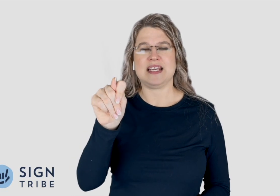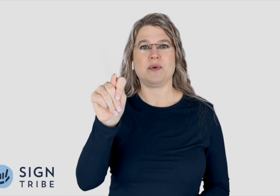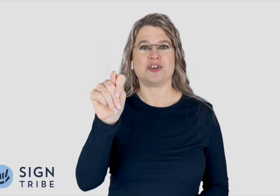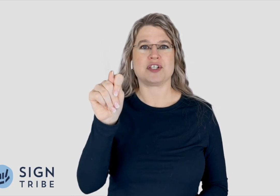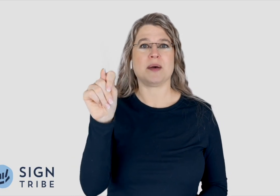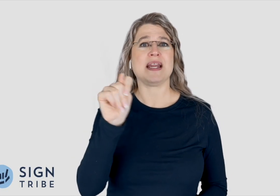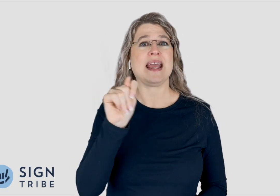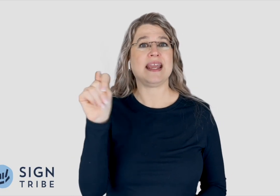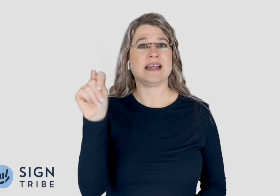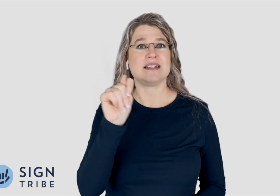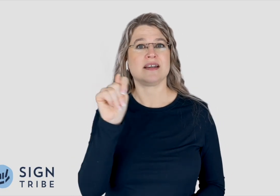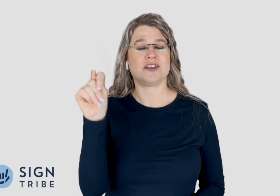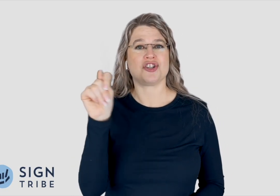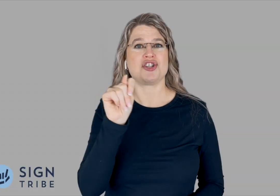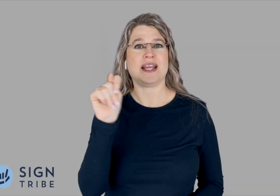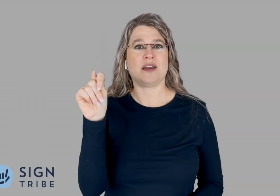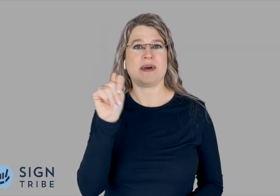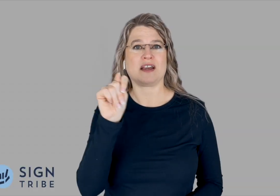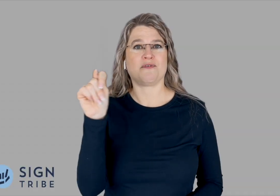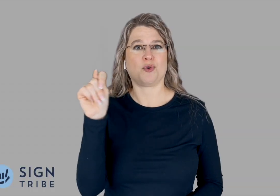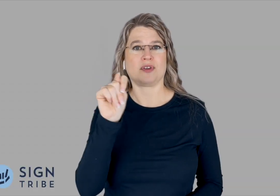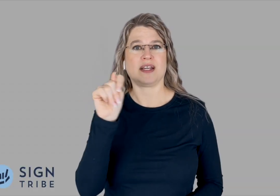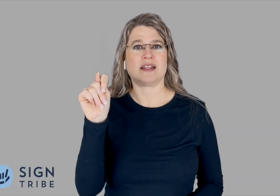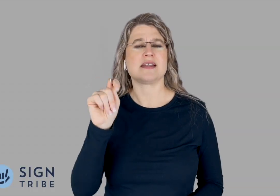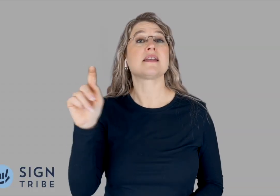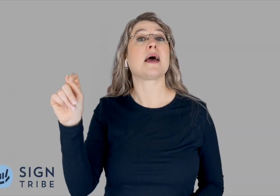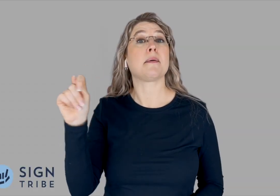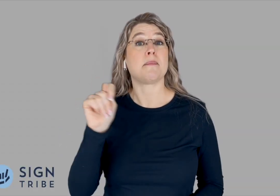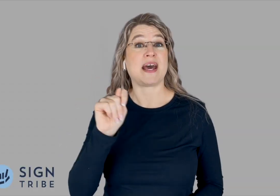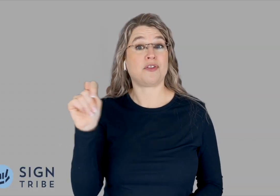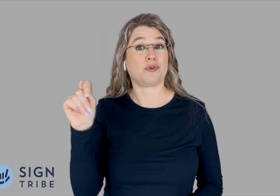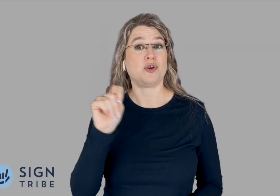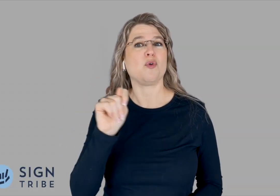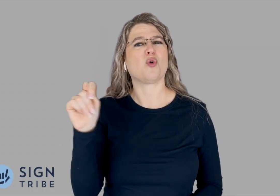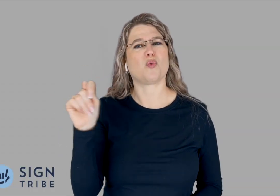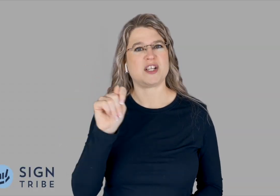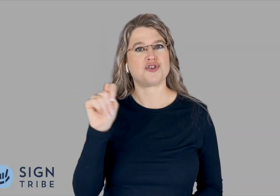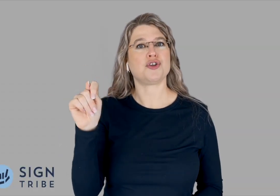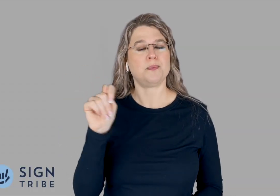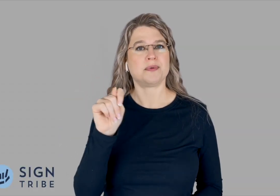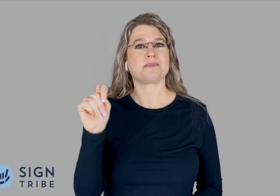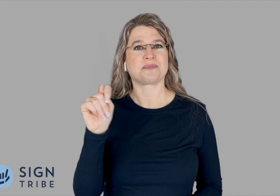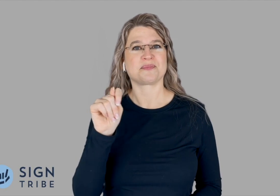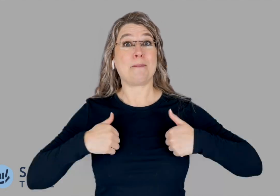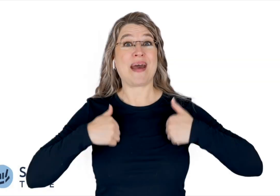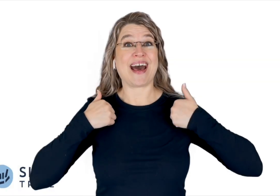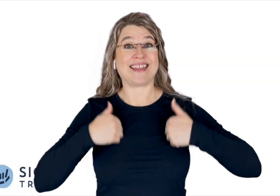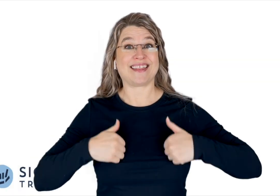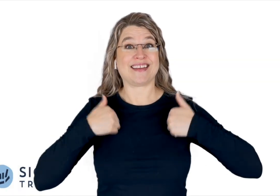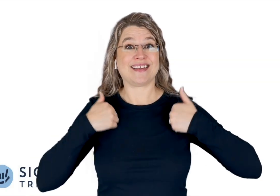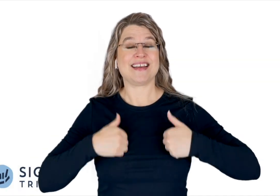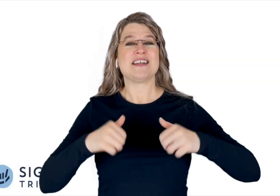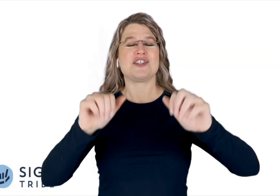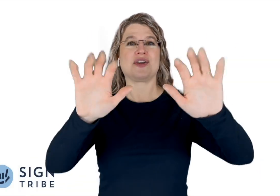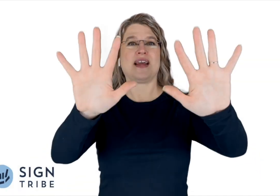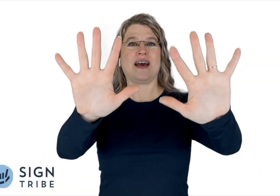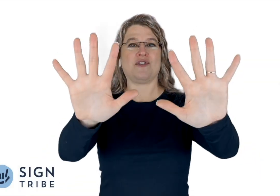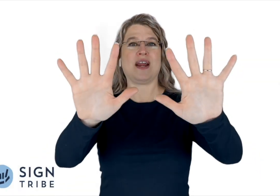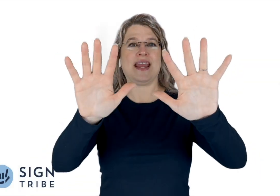with your dominant hand and just shake it back and forth like this. Bathroom or restroom. Bath. So you're going to have your